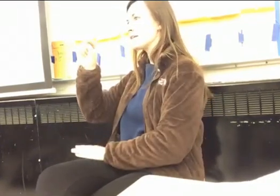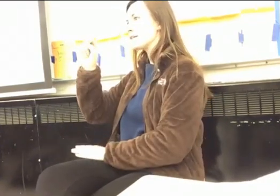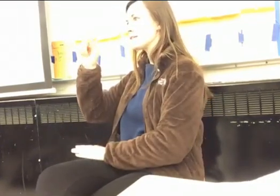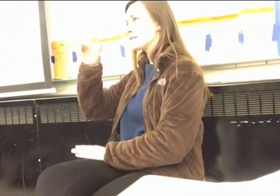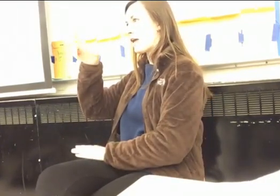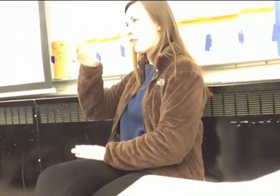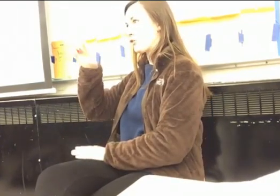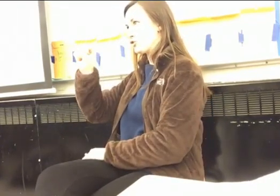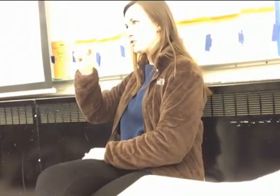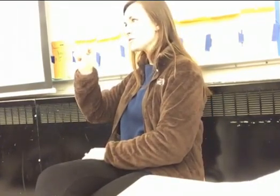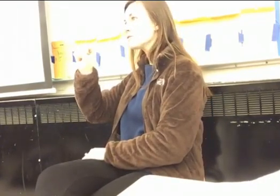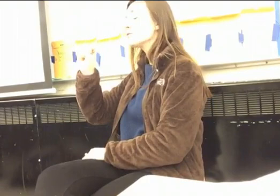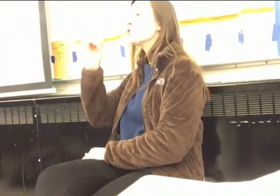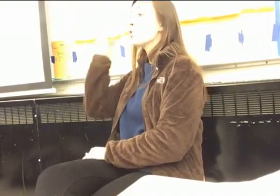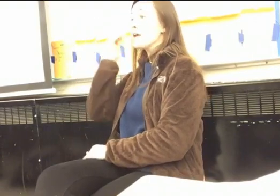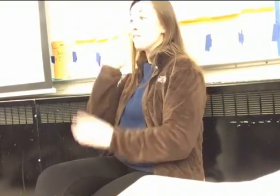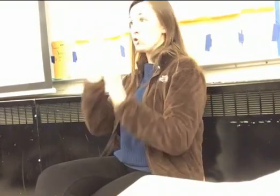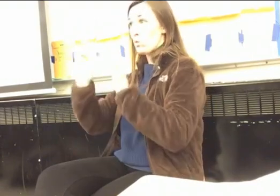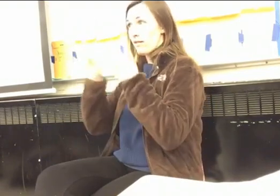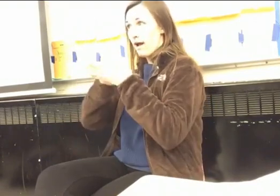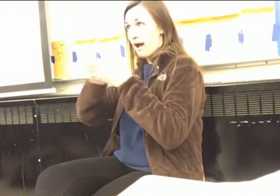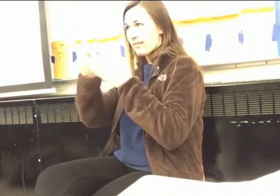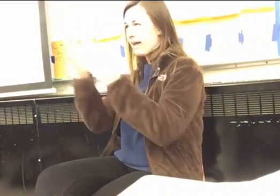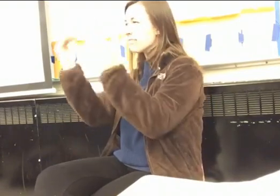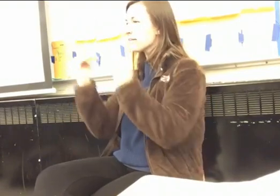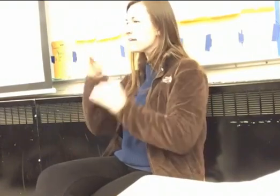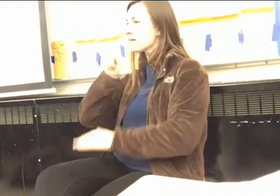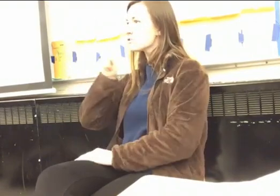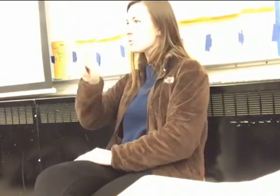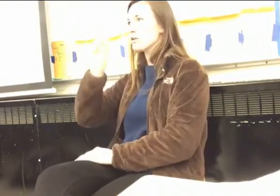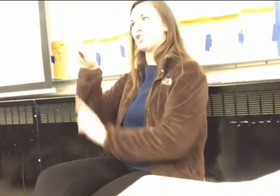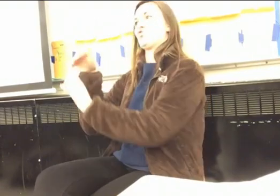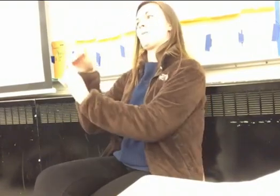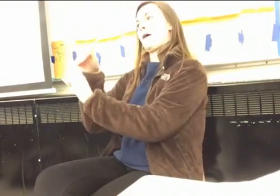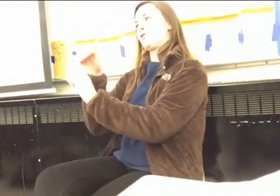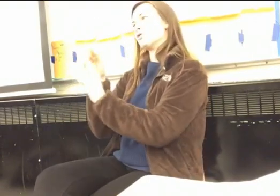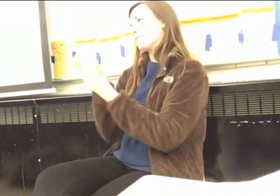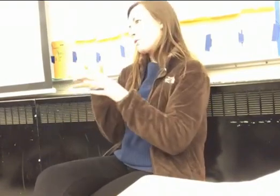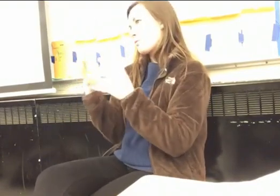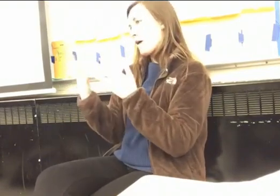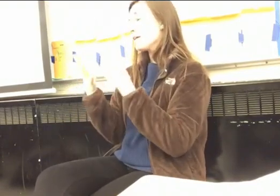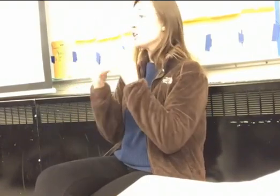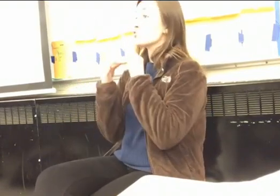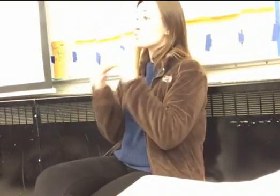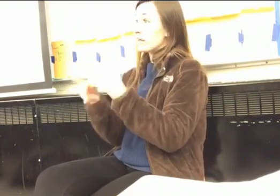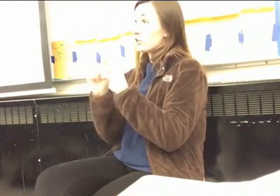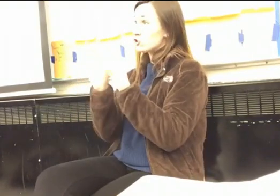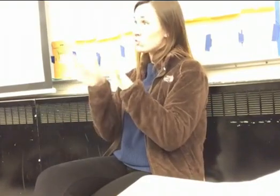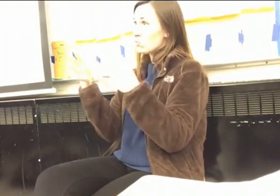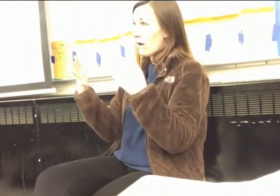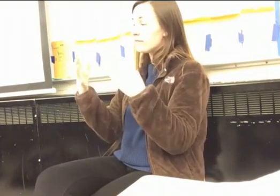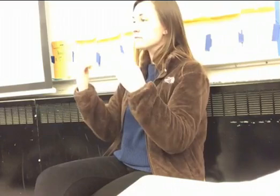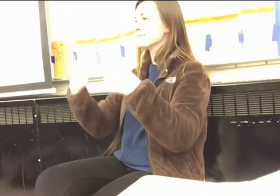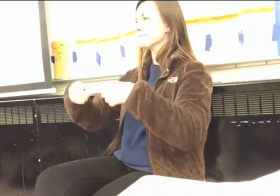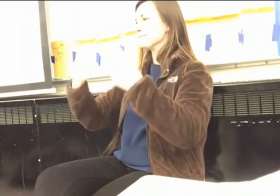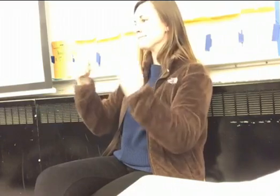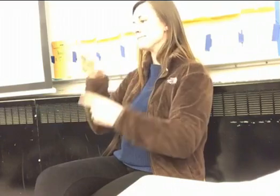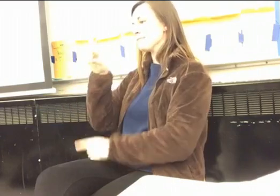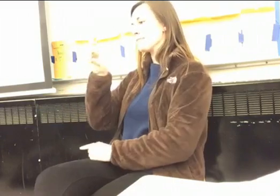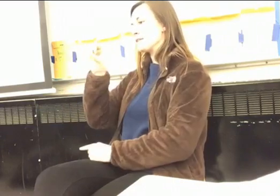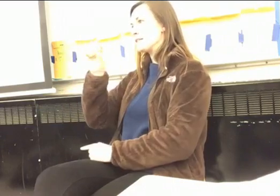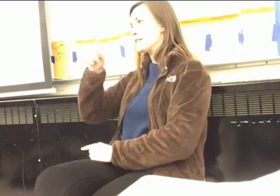And then if you will also highlight in the next bullet, this is just reminding you, it's all about disputes over